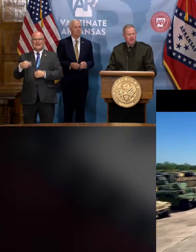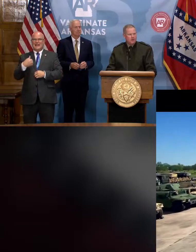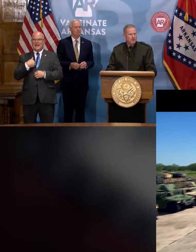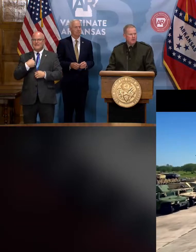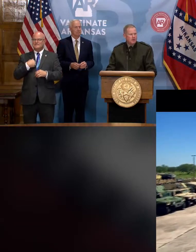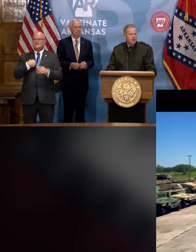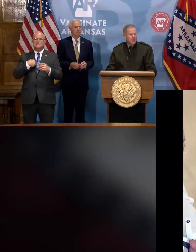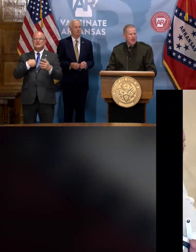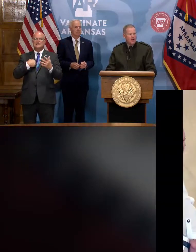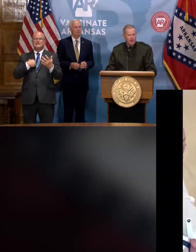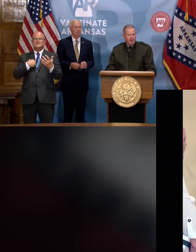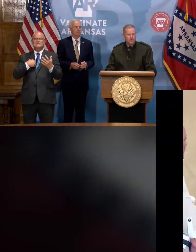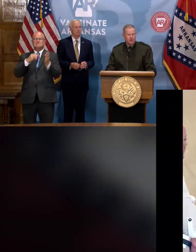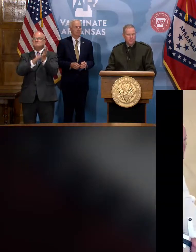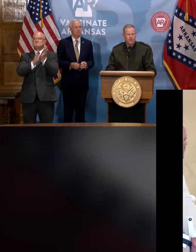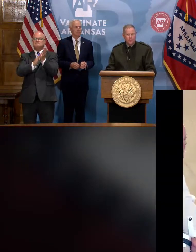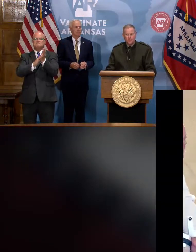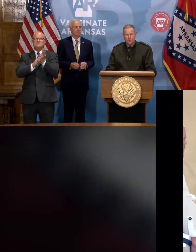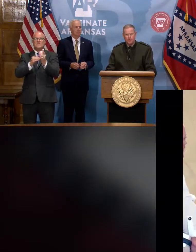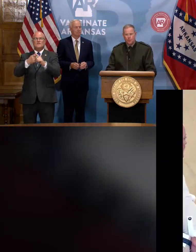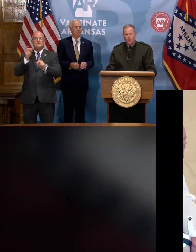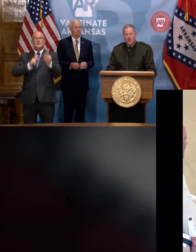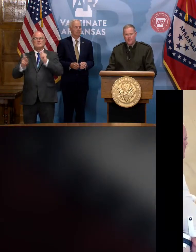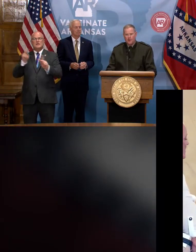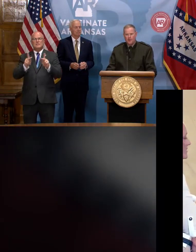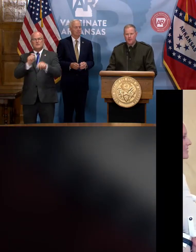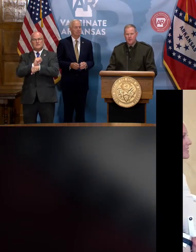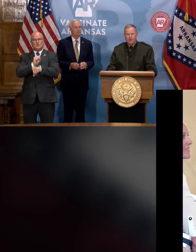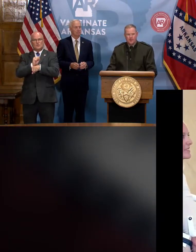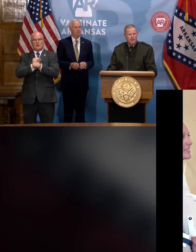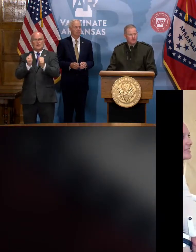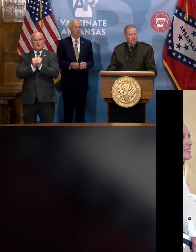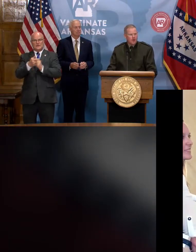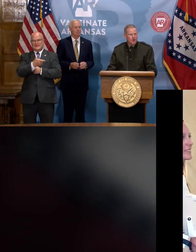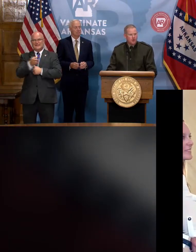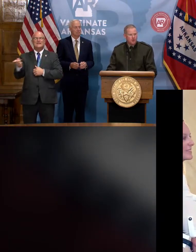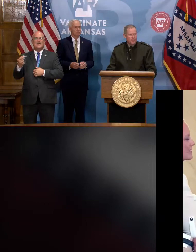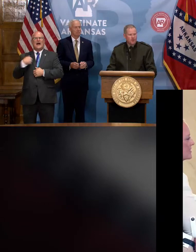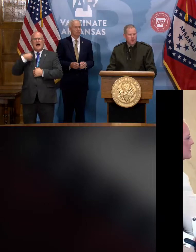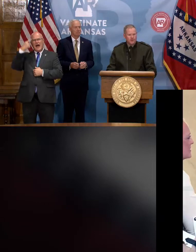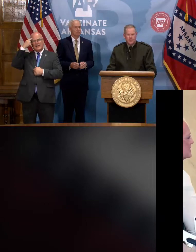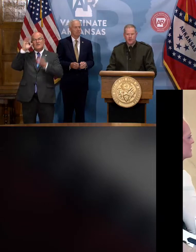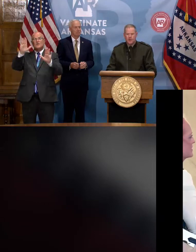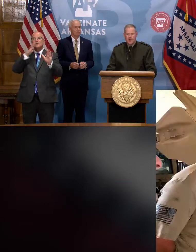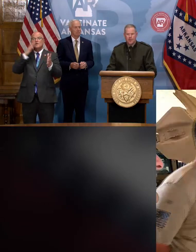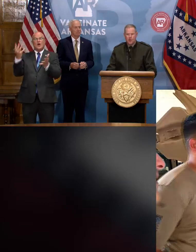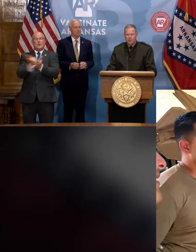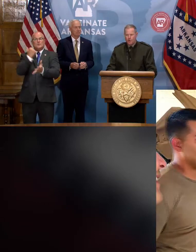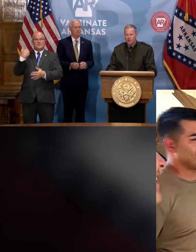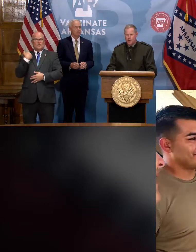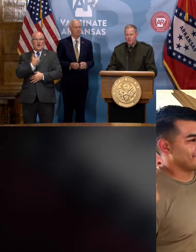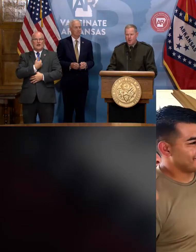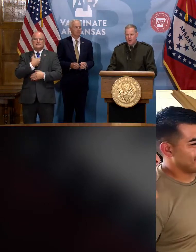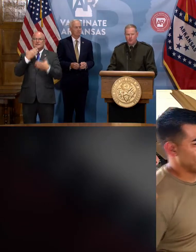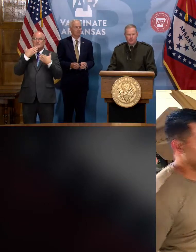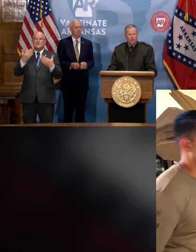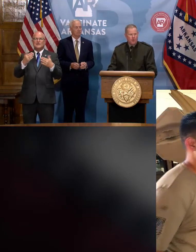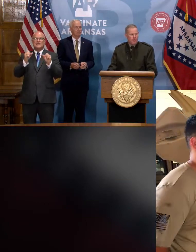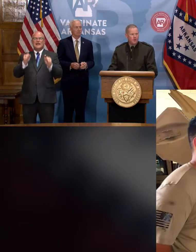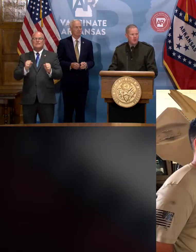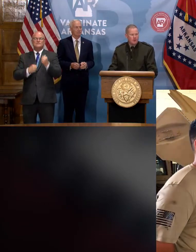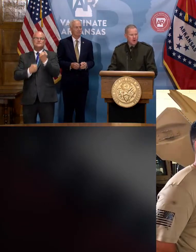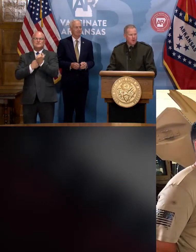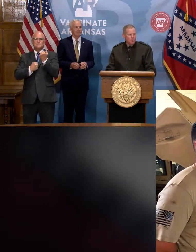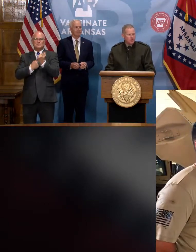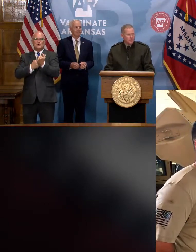nothing but accolades from the folks that they're supporting down there. I think it was a great opportunity for us, and we appreciate being able to